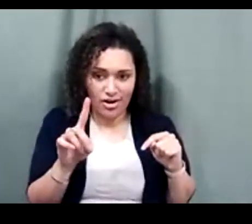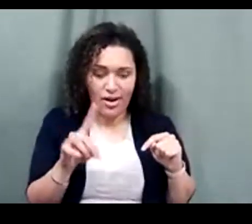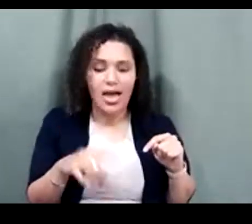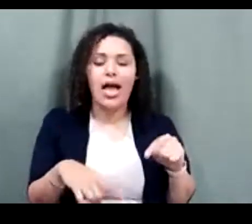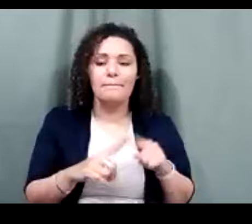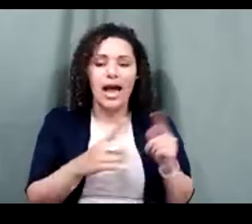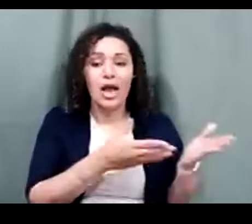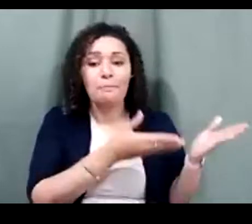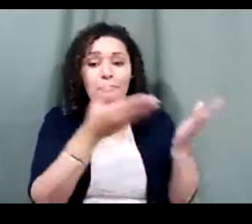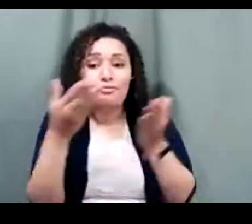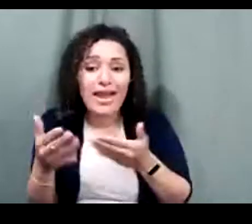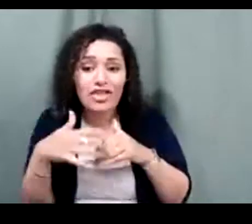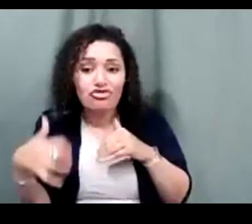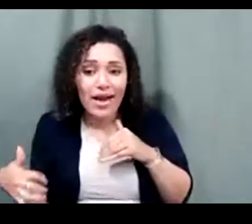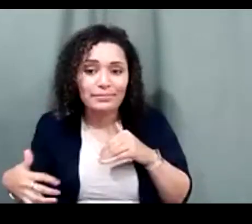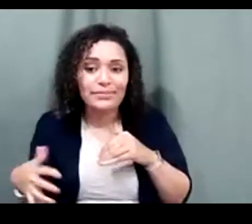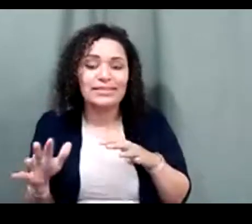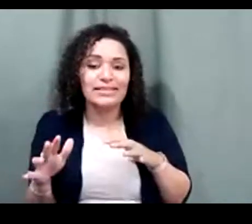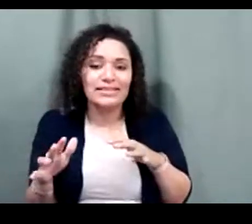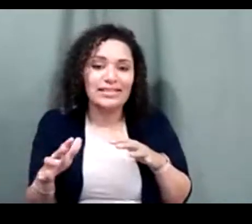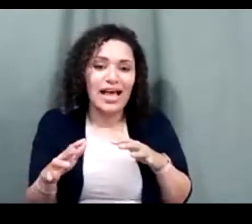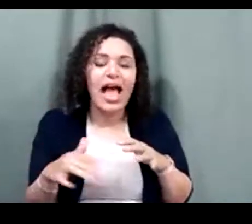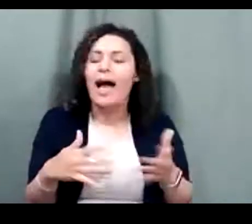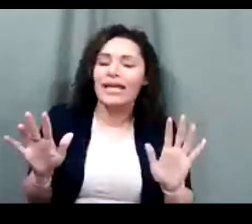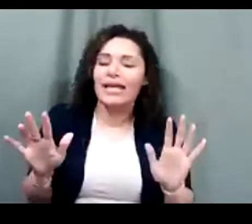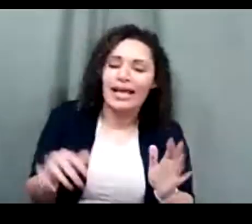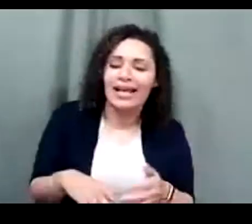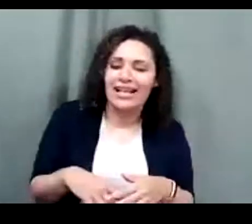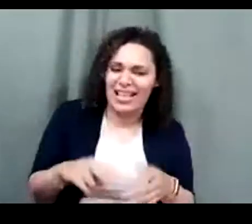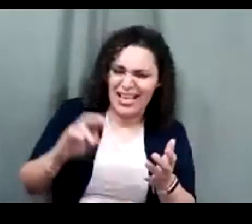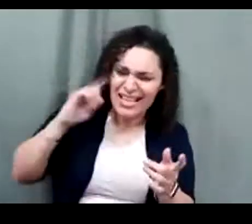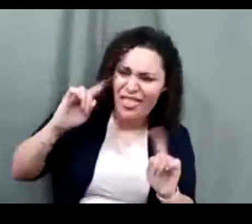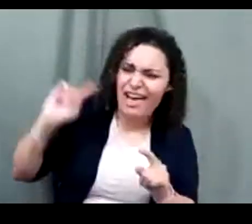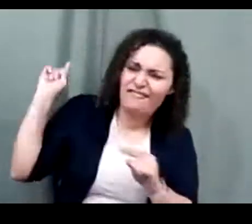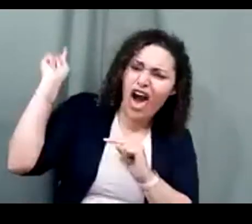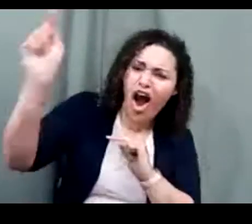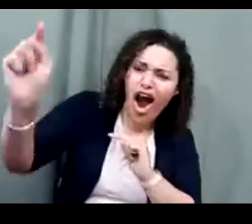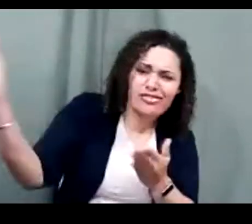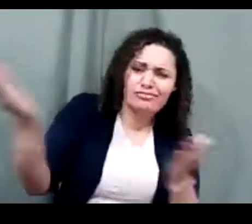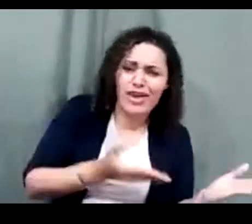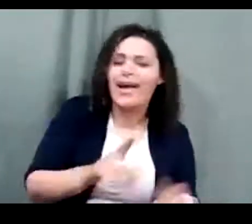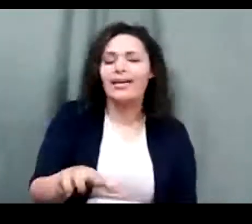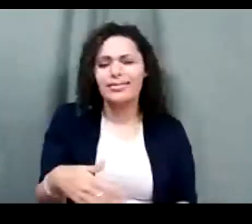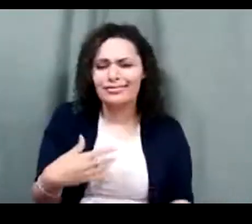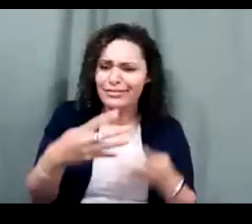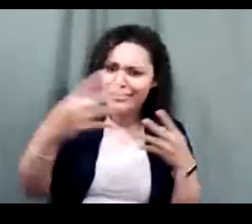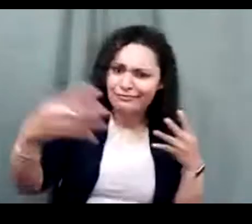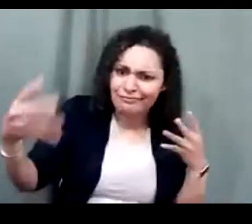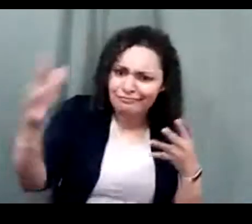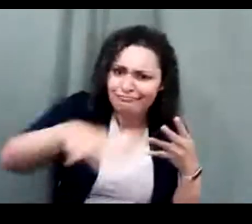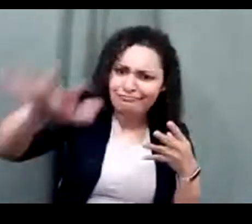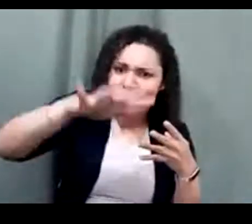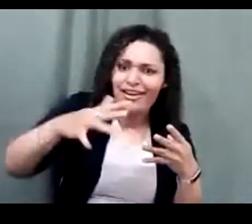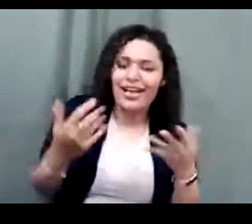else. Grapes arrive from a very close area that's got a bunch of things on it, and they're